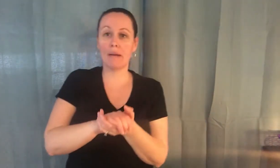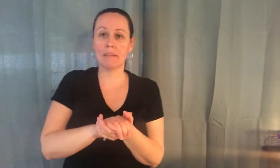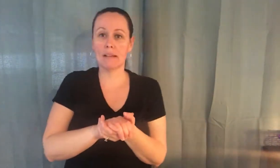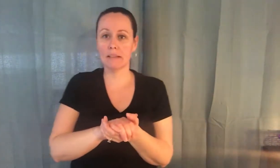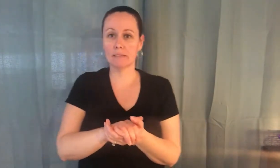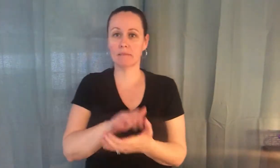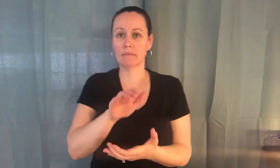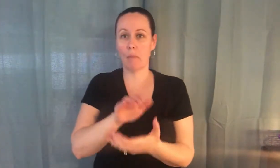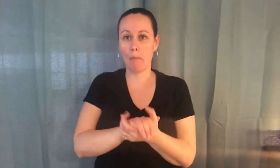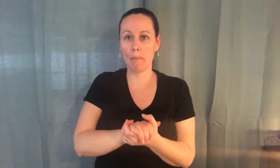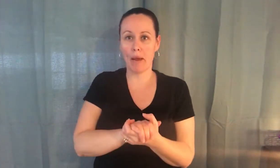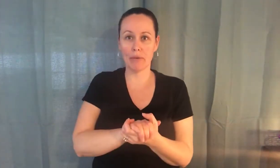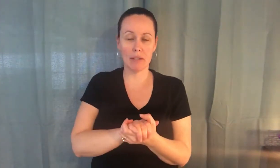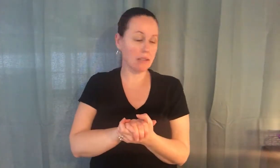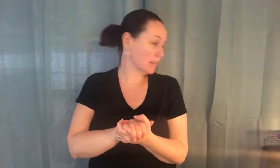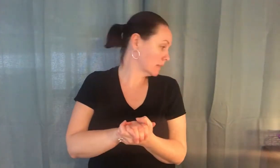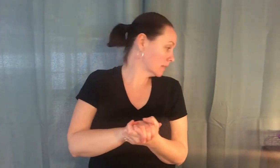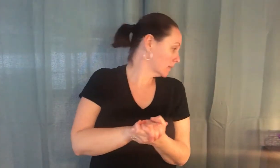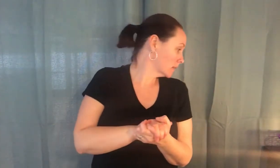Married, married.